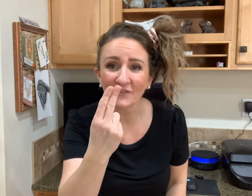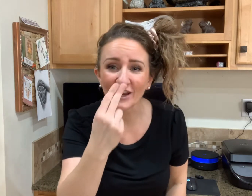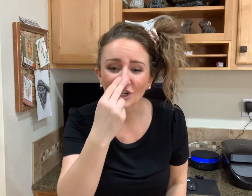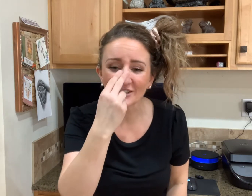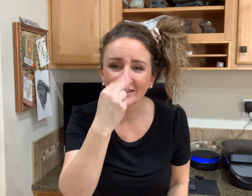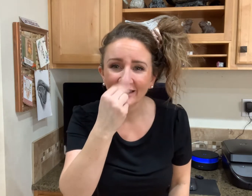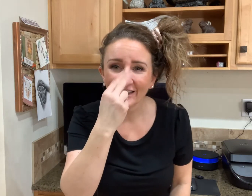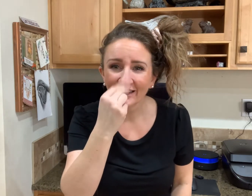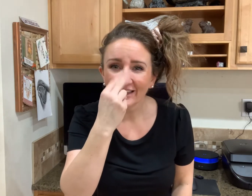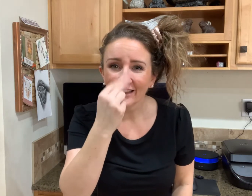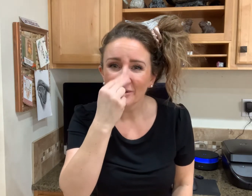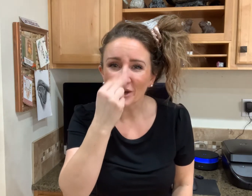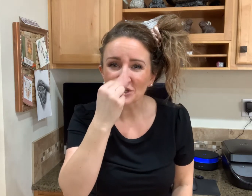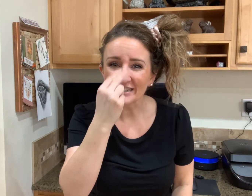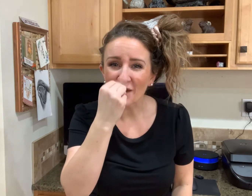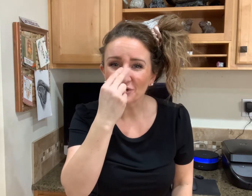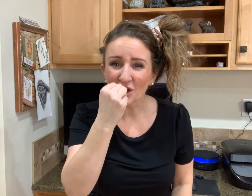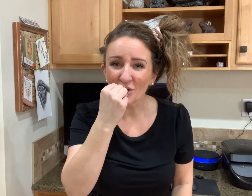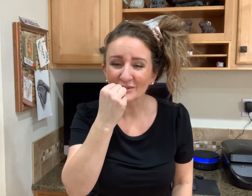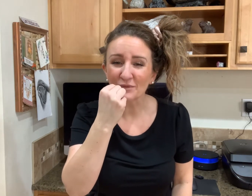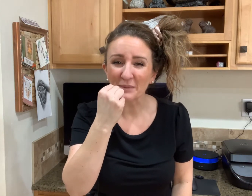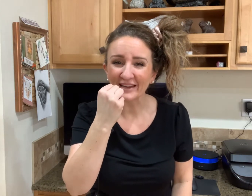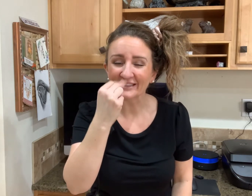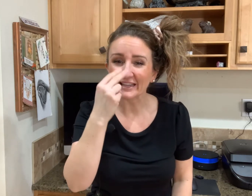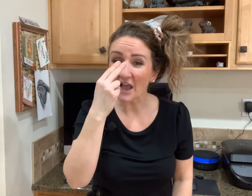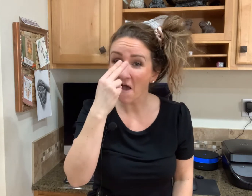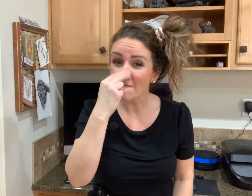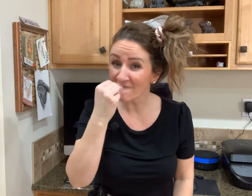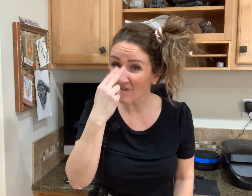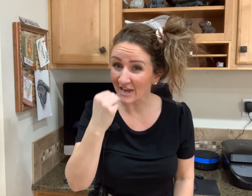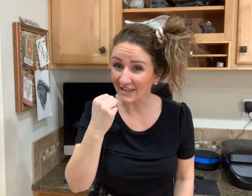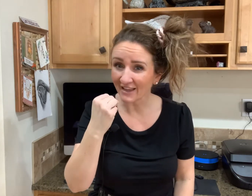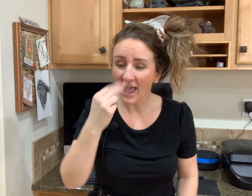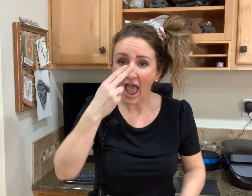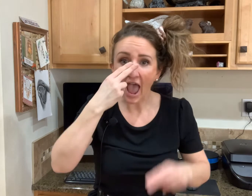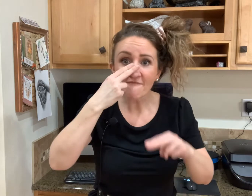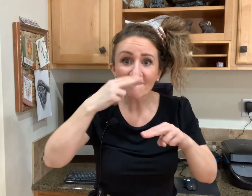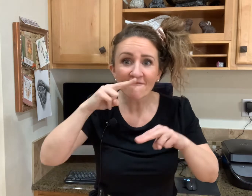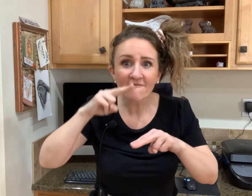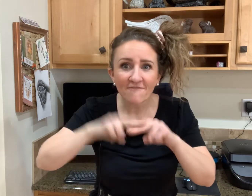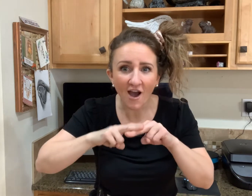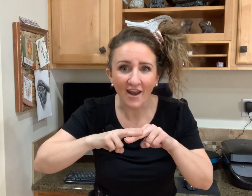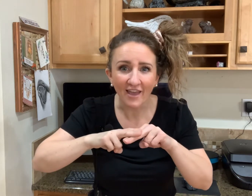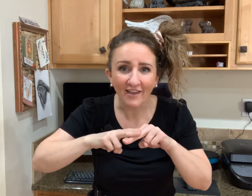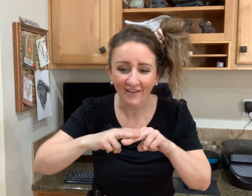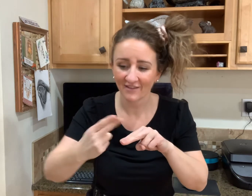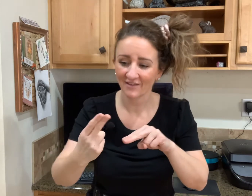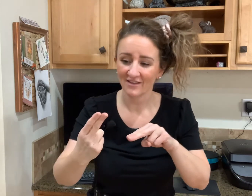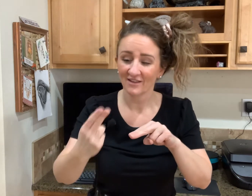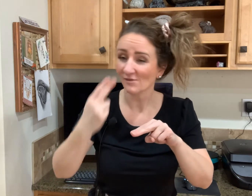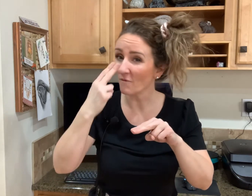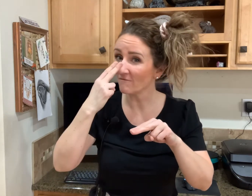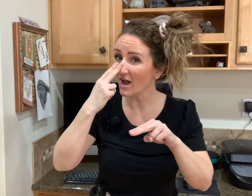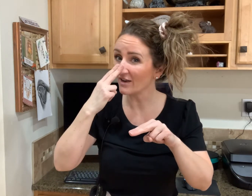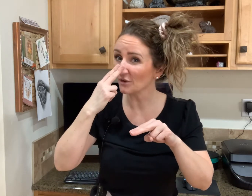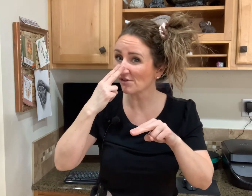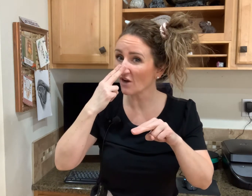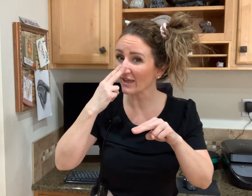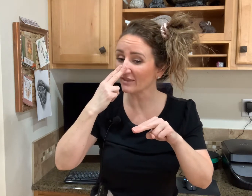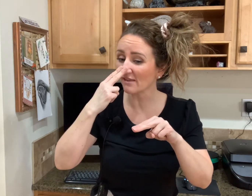fingers, brushing down your nose repeatedly. Funny and fun. So fun, you start like this, and